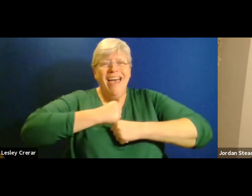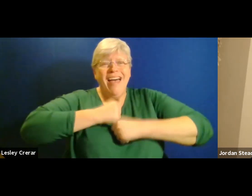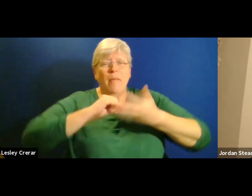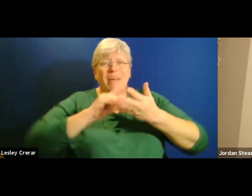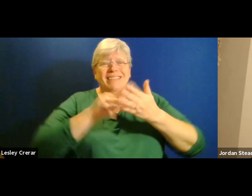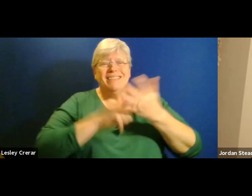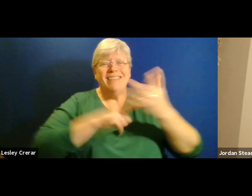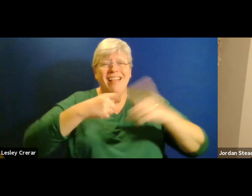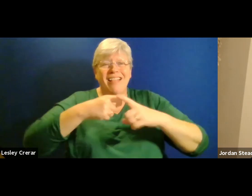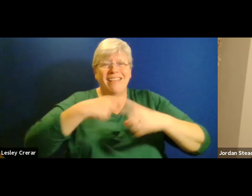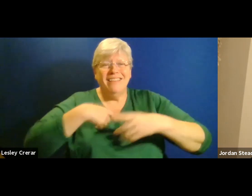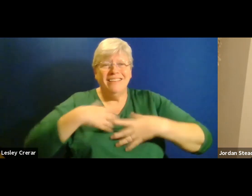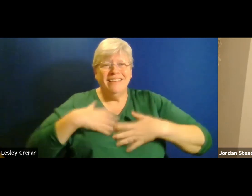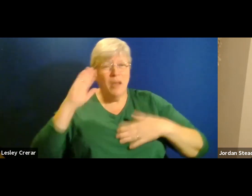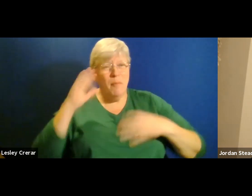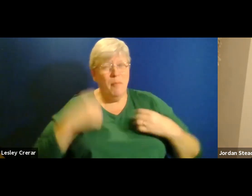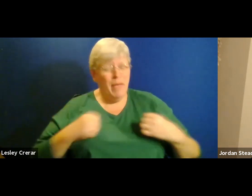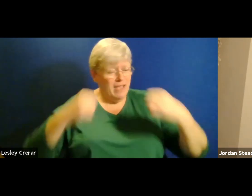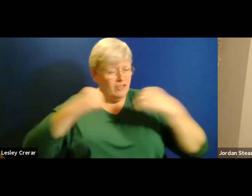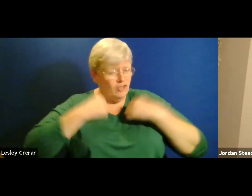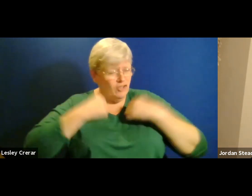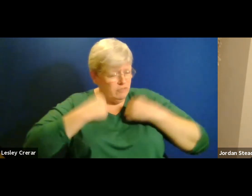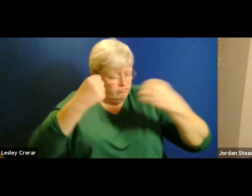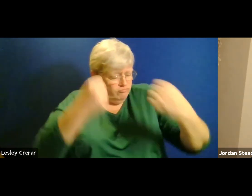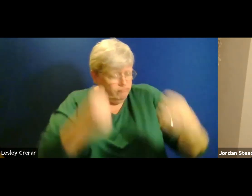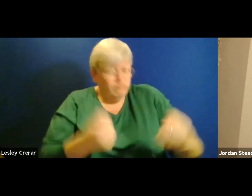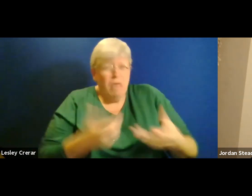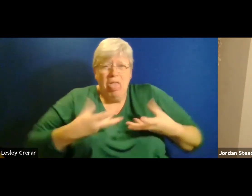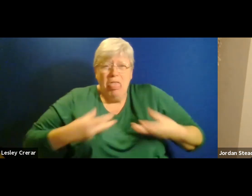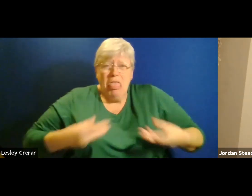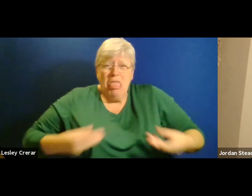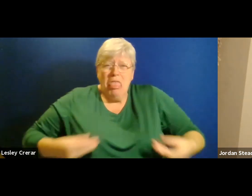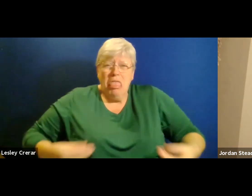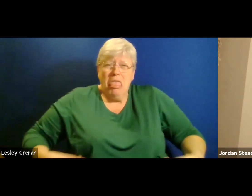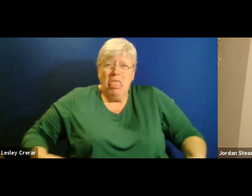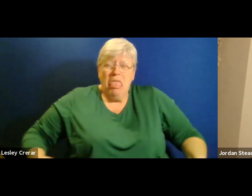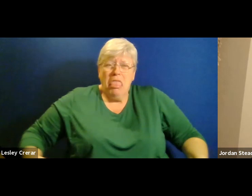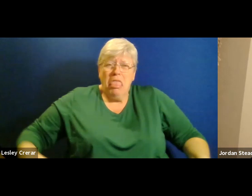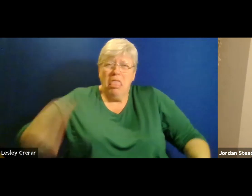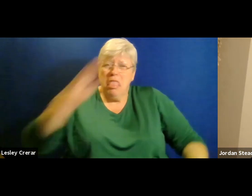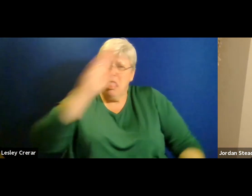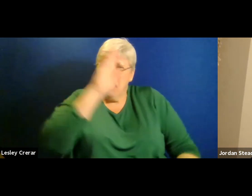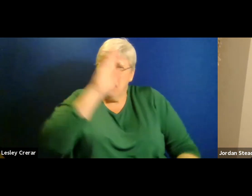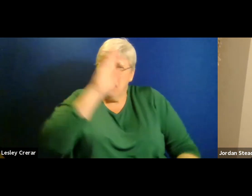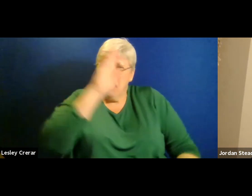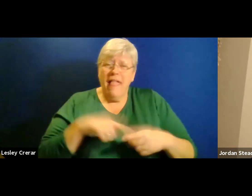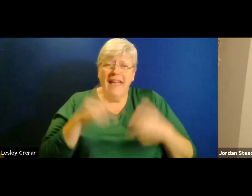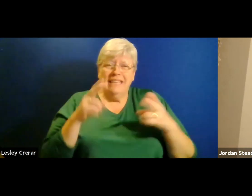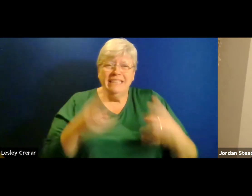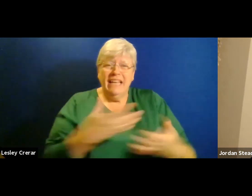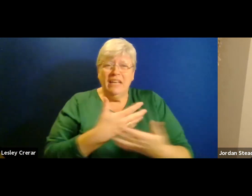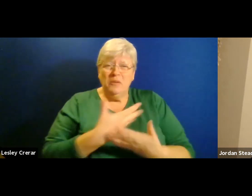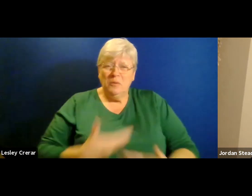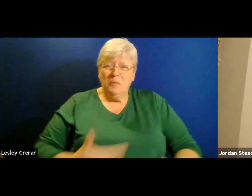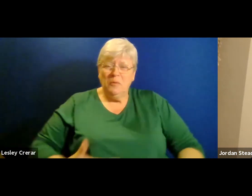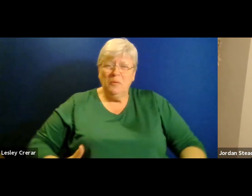bedsheet, pull them back and see the stains cling wet to cloth, doused in morning's burial shroud. What do the fates stir for